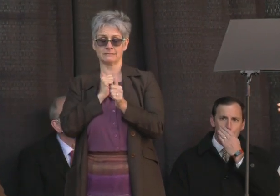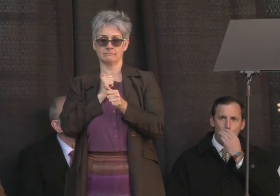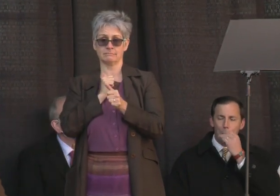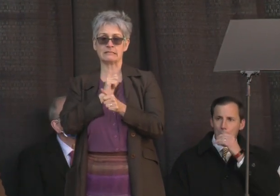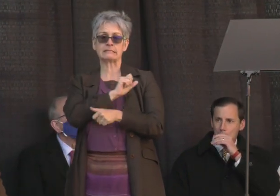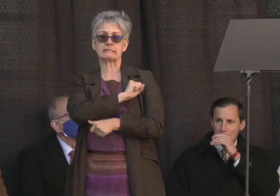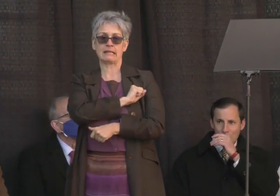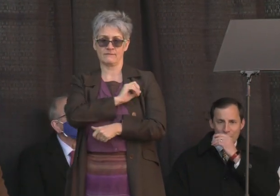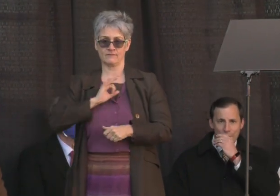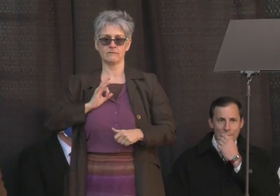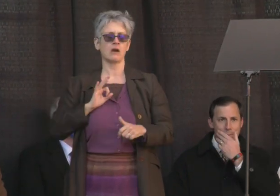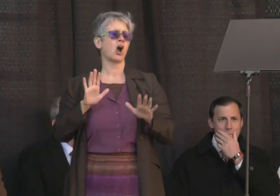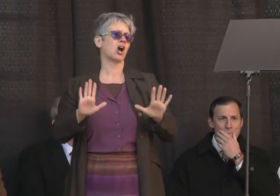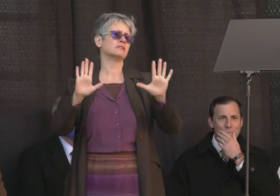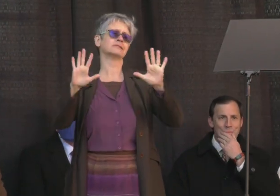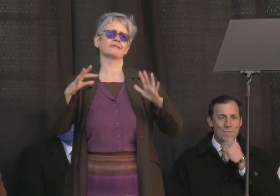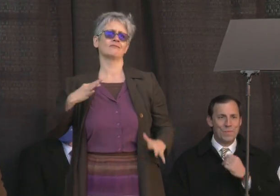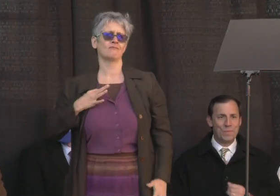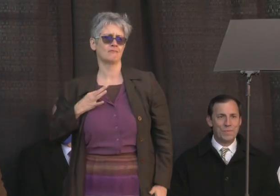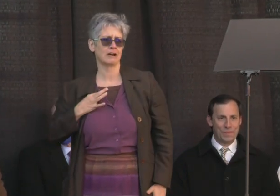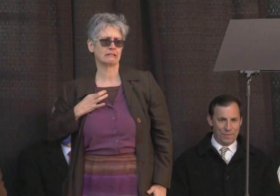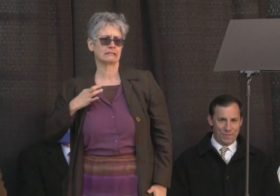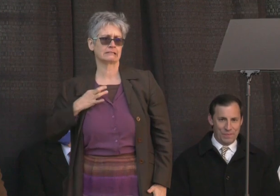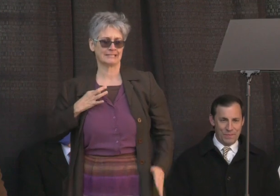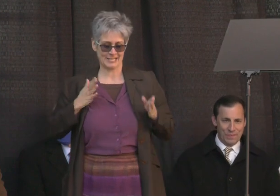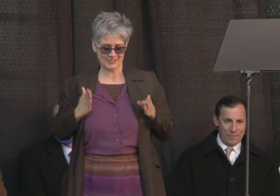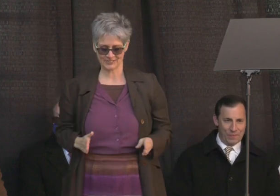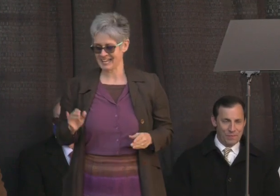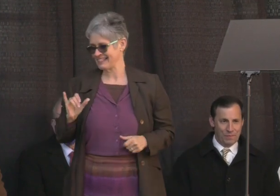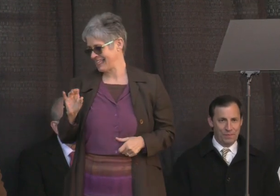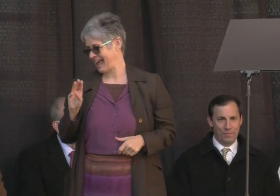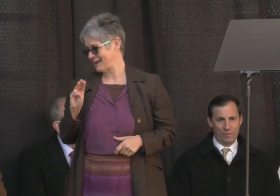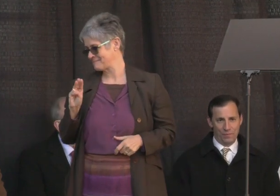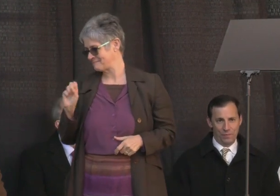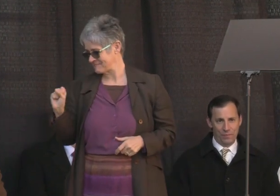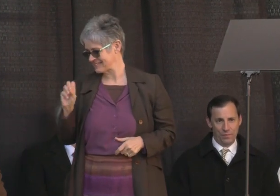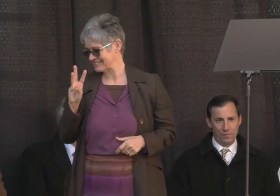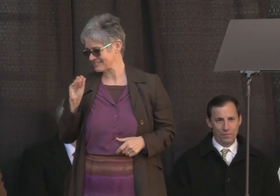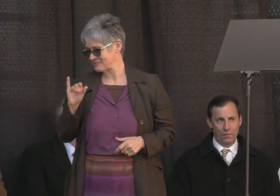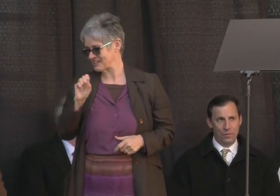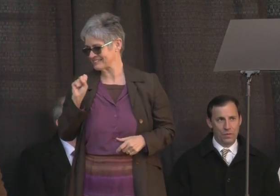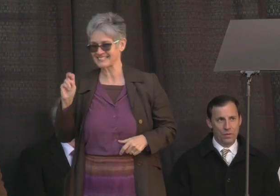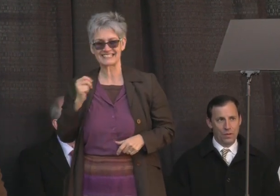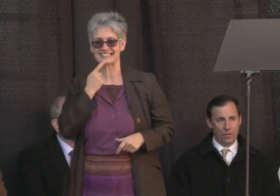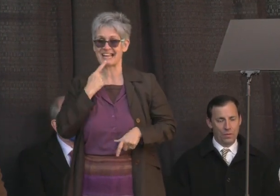really awesome volunteers, and like Ms. Wilson said, I will not list names.